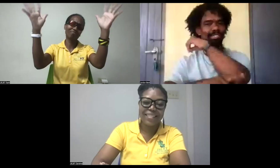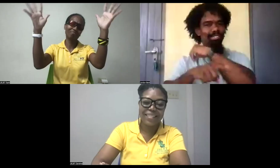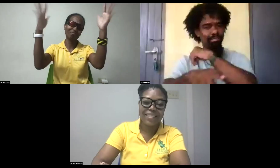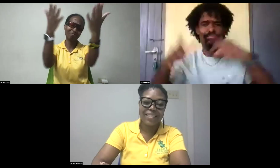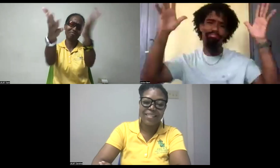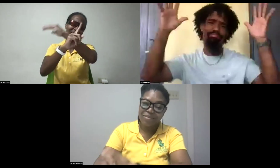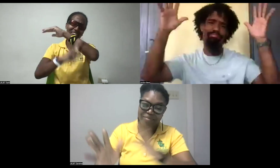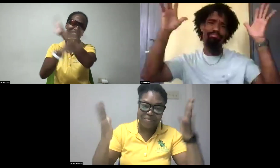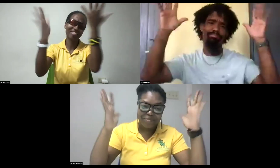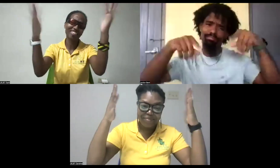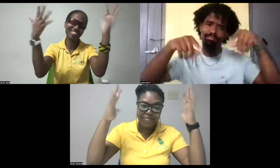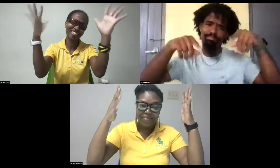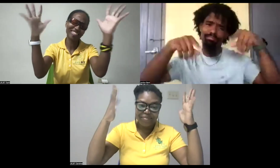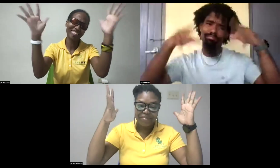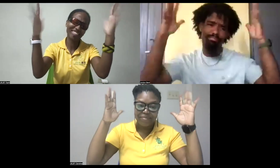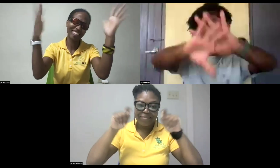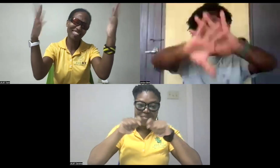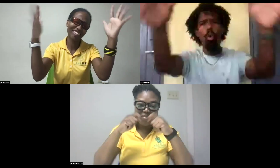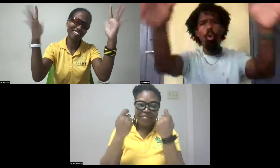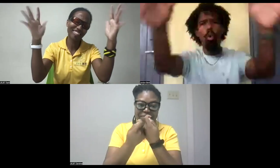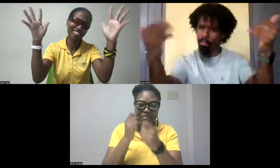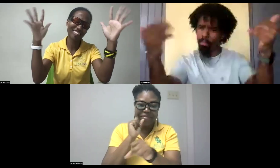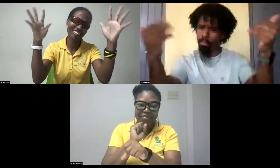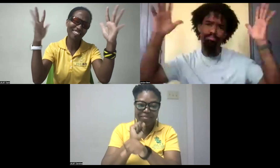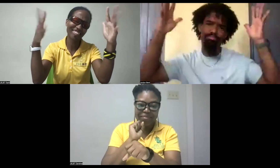So please applaud her. Please do.